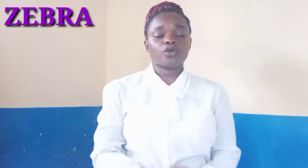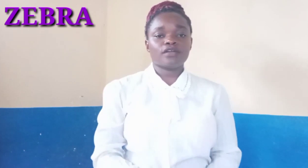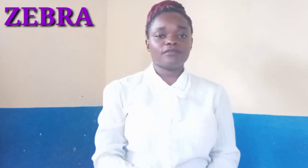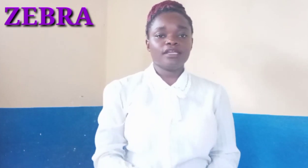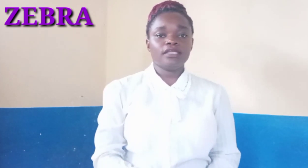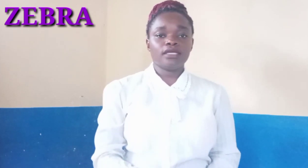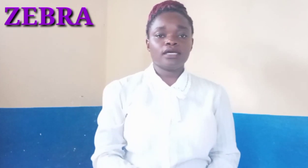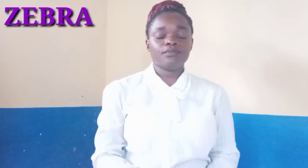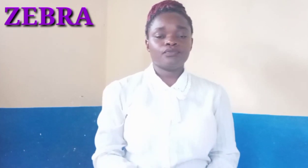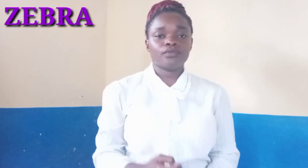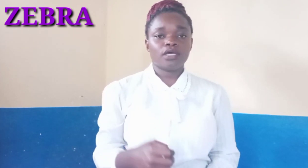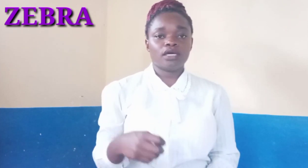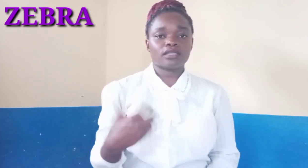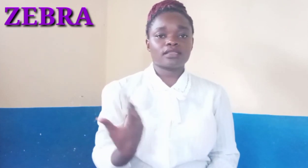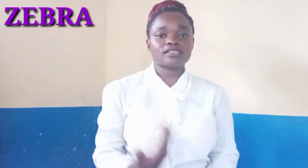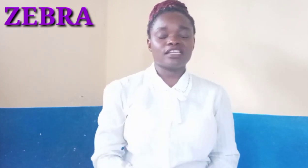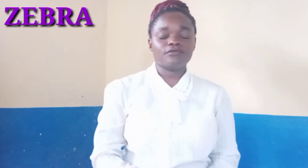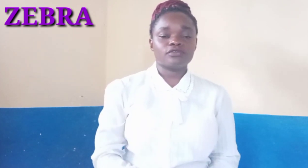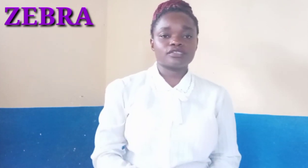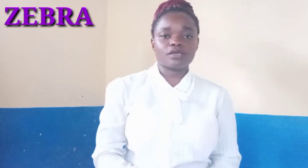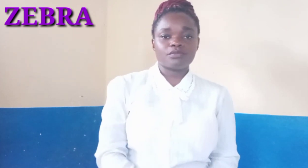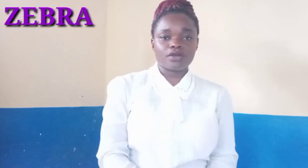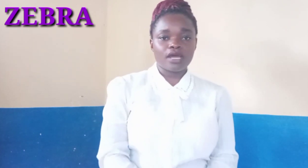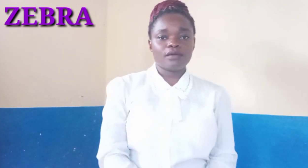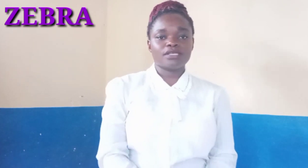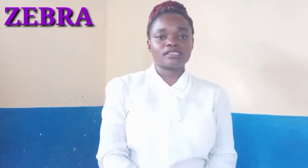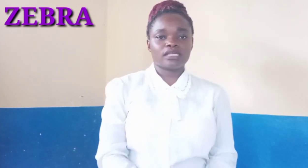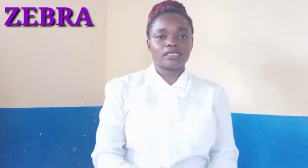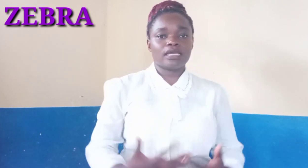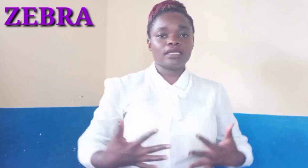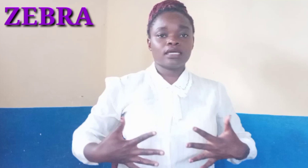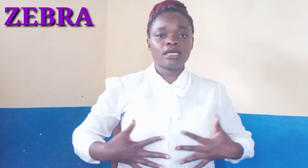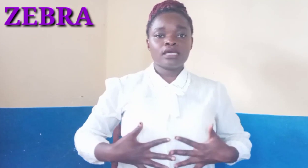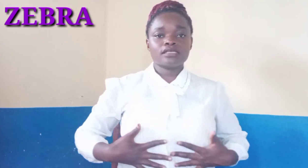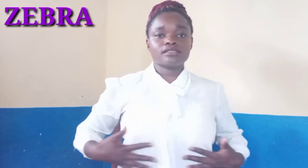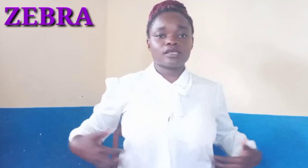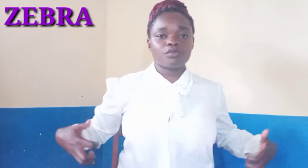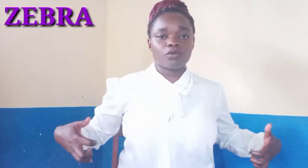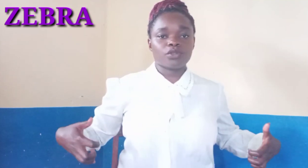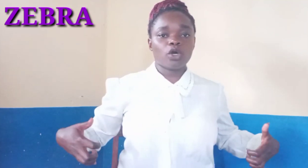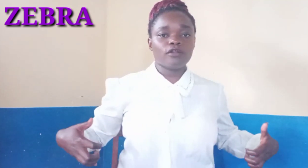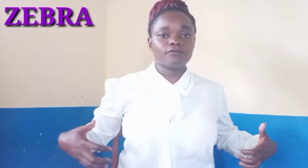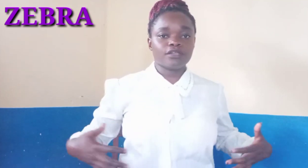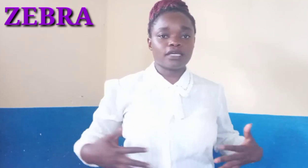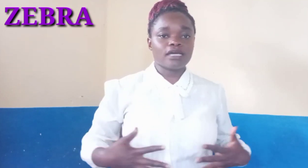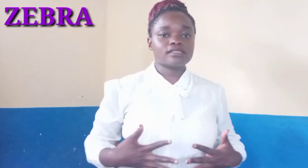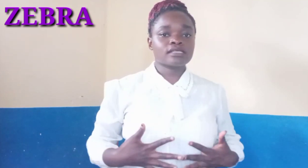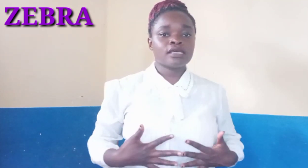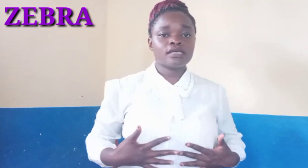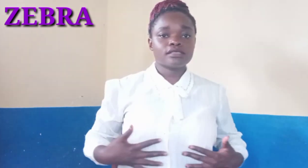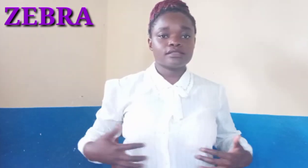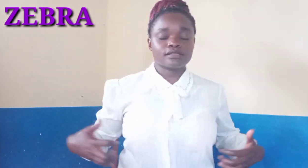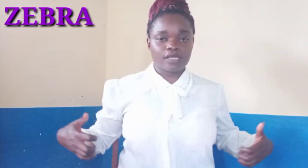can find another sign for zebra being same way, zebra, with all fingers,